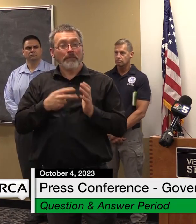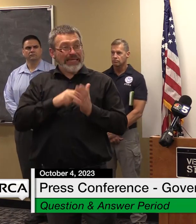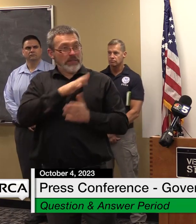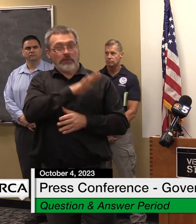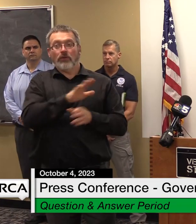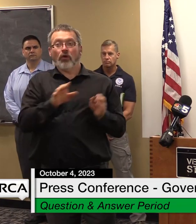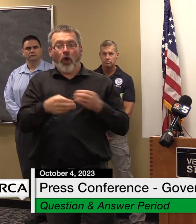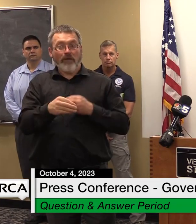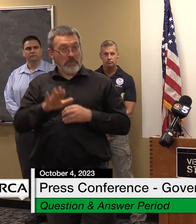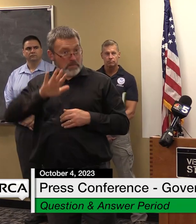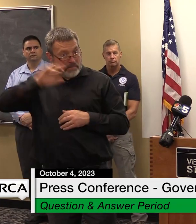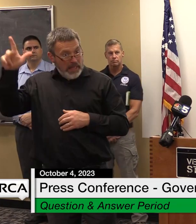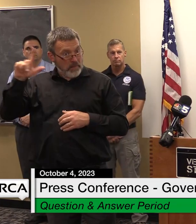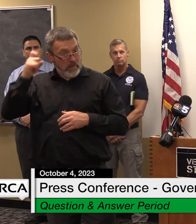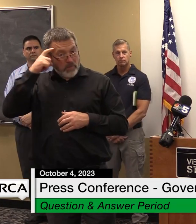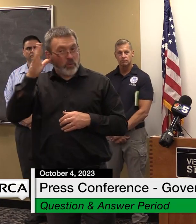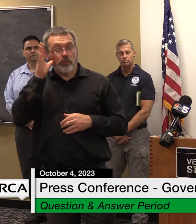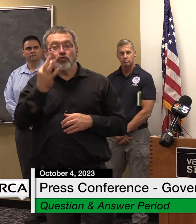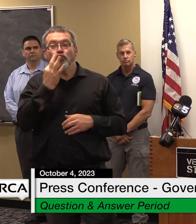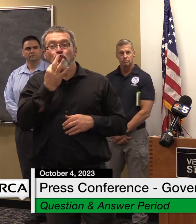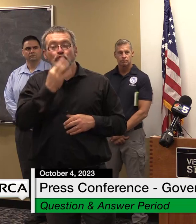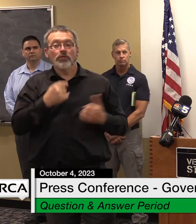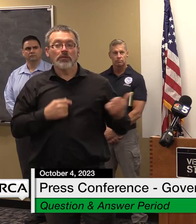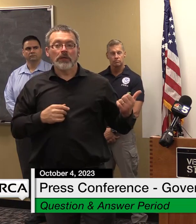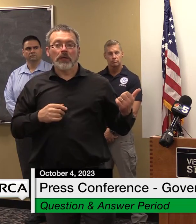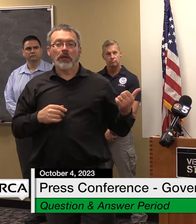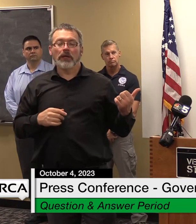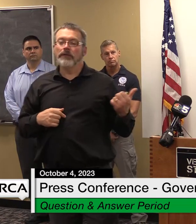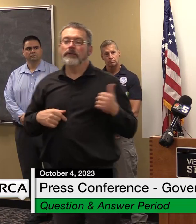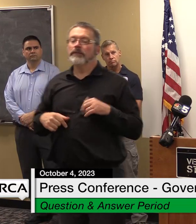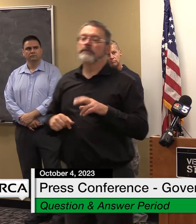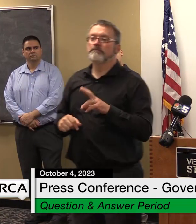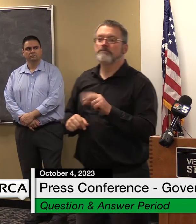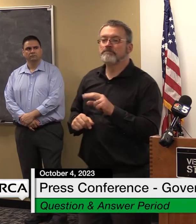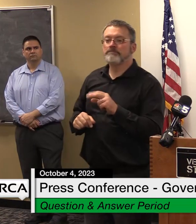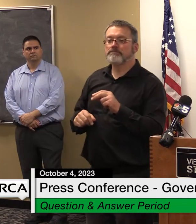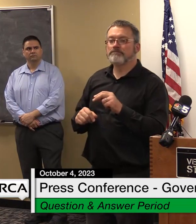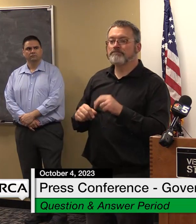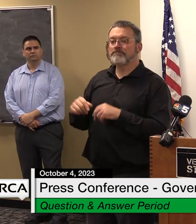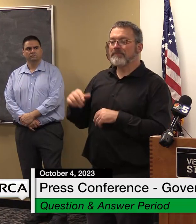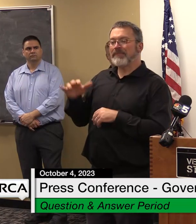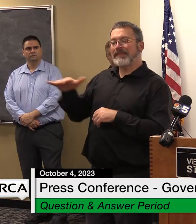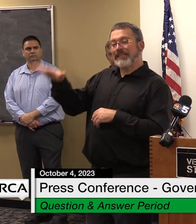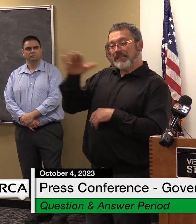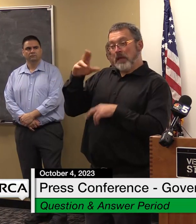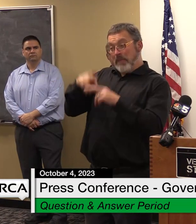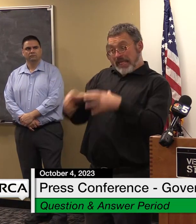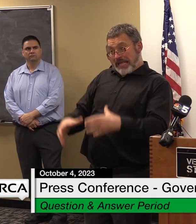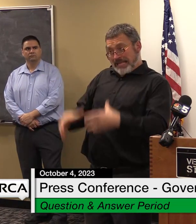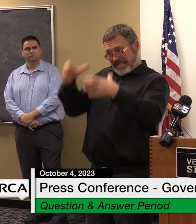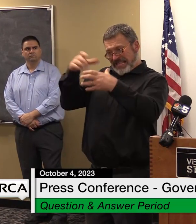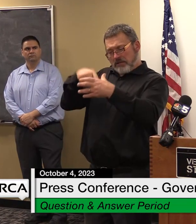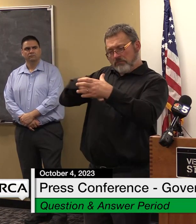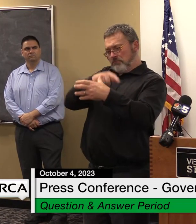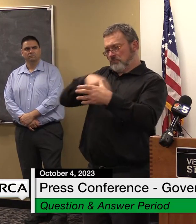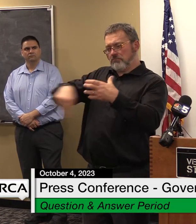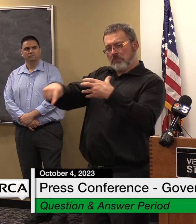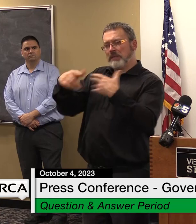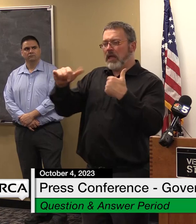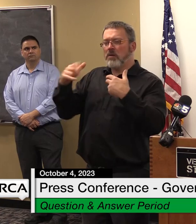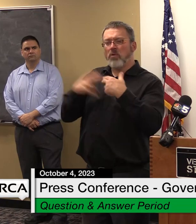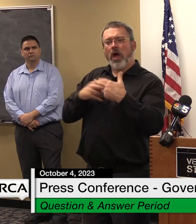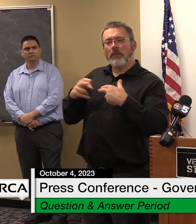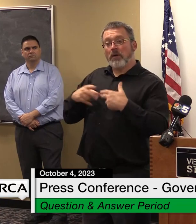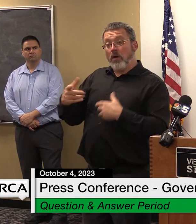back to Montpelier around that time? Or? No. There's still issues with the rest of the building, but they're on the first floor, and they're right out